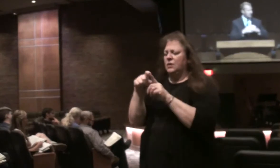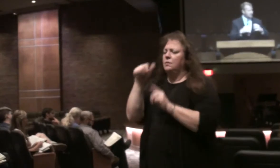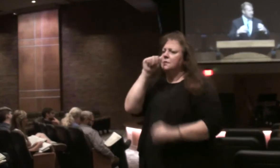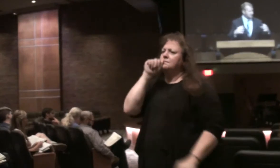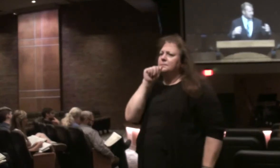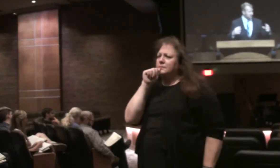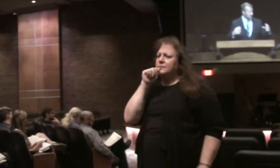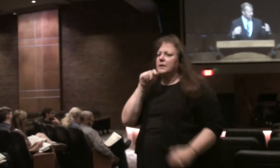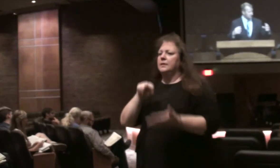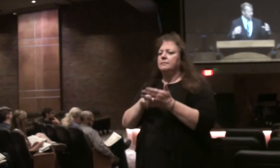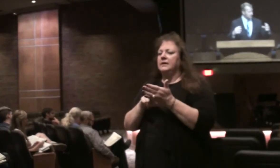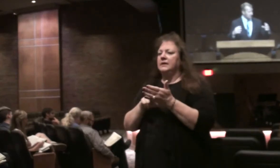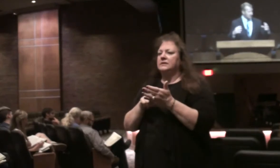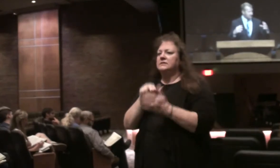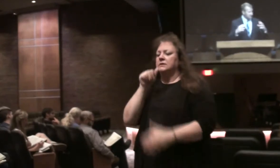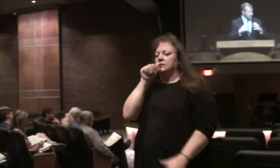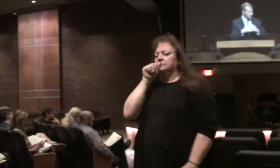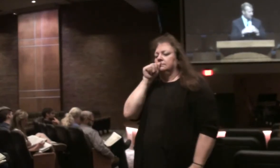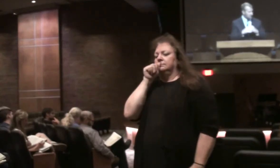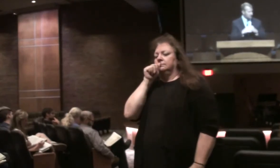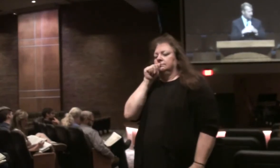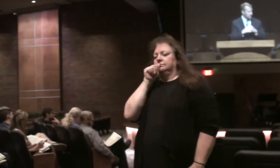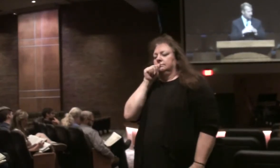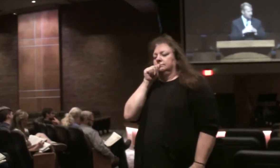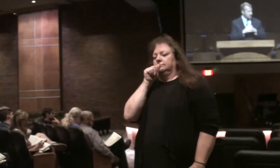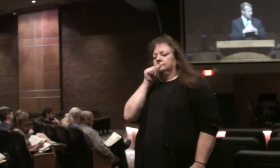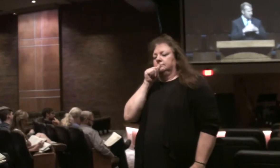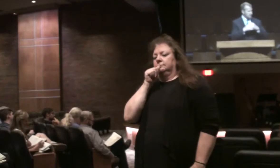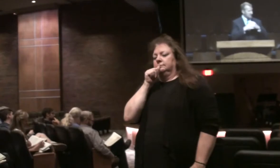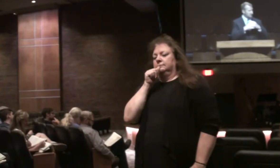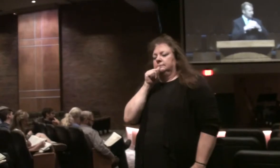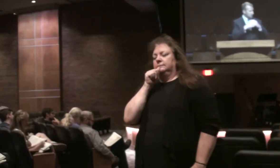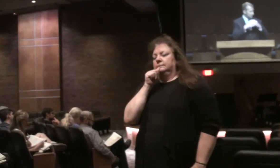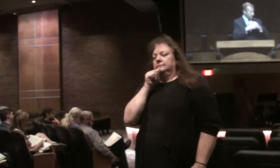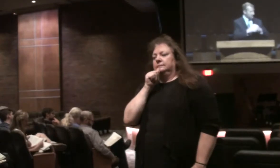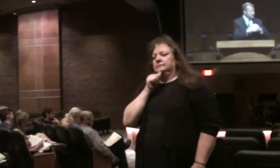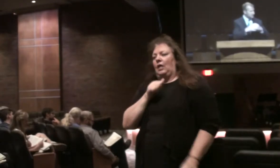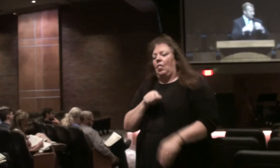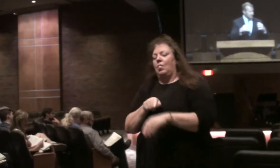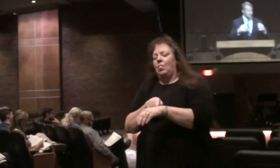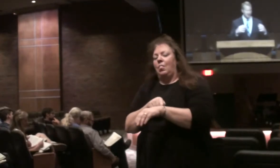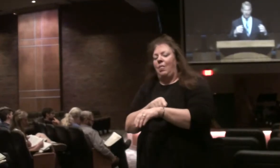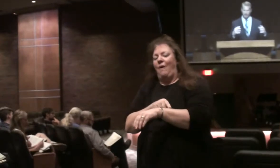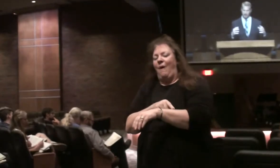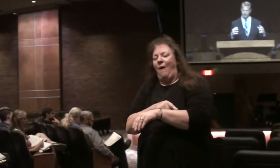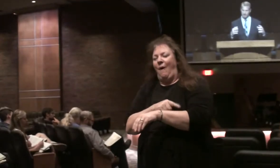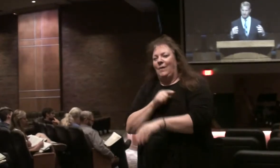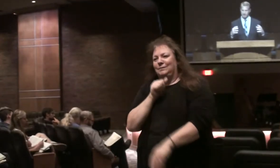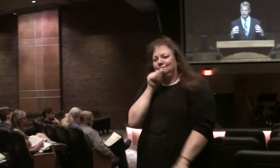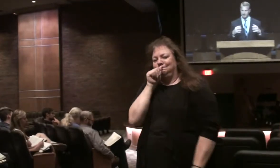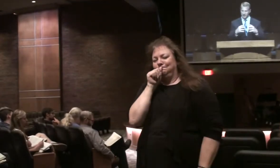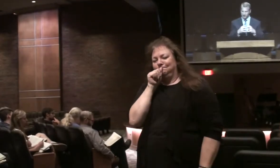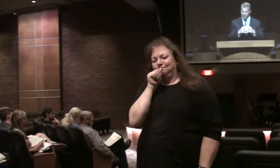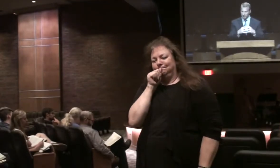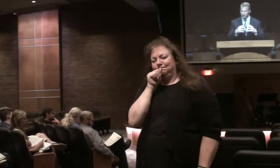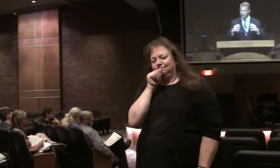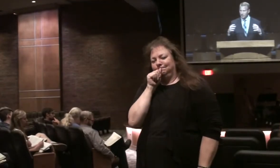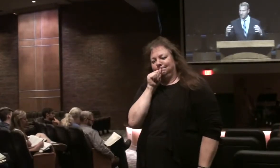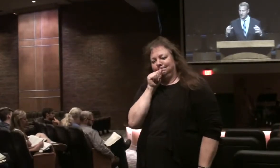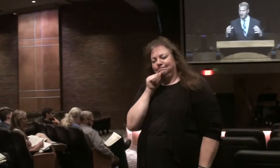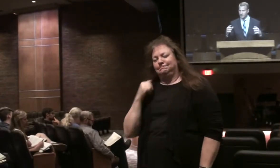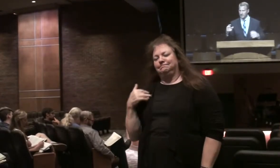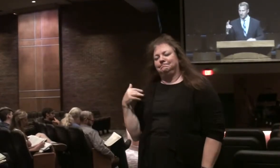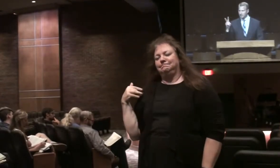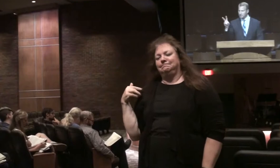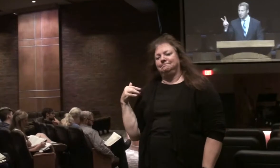means long-suffering. It's a verb. It means love suffers long. It suffers over a